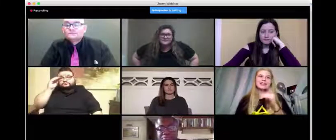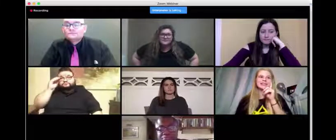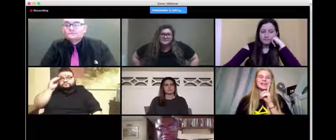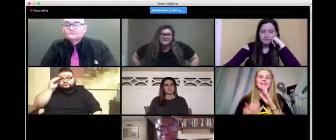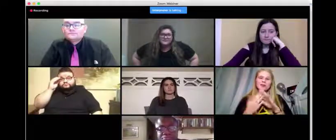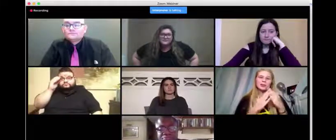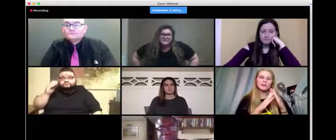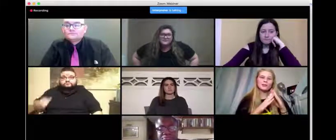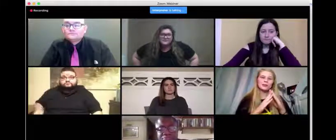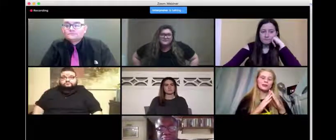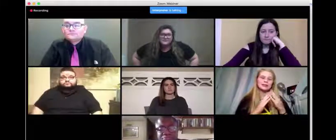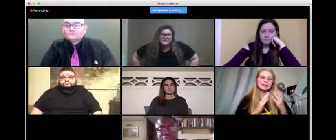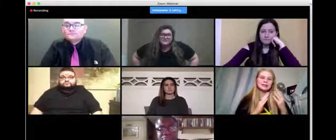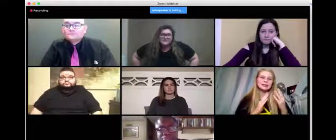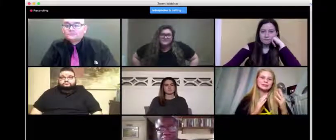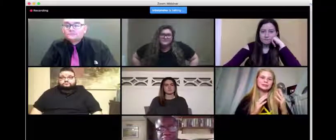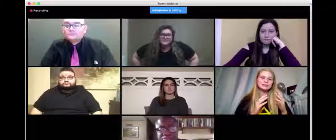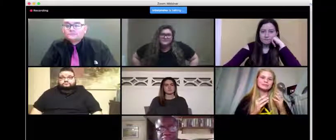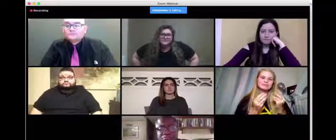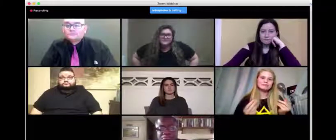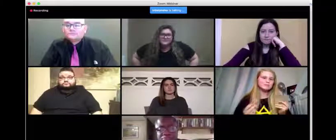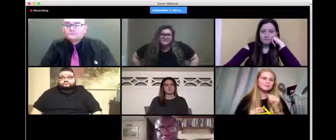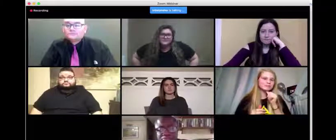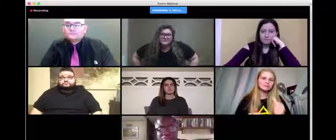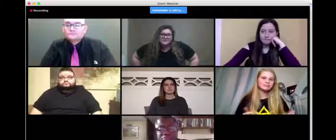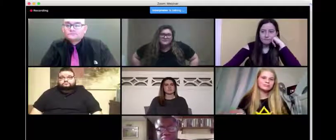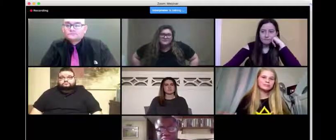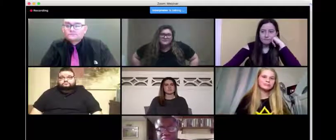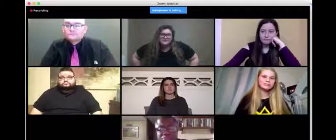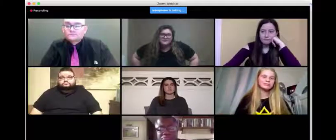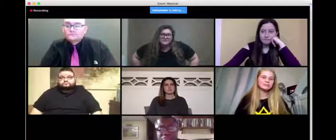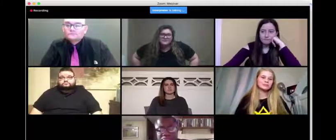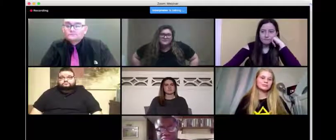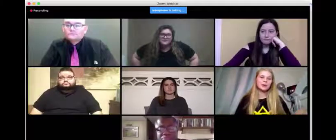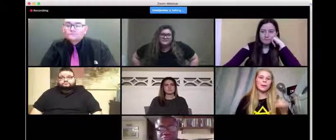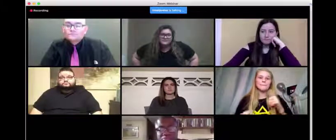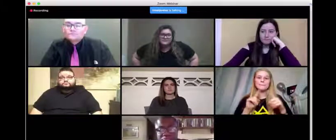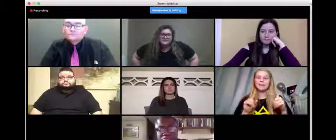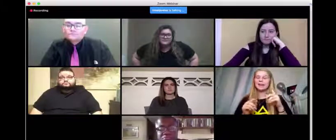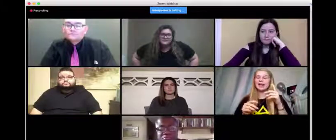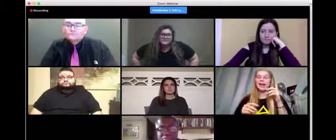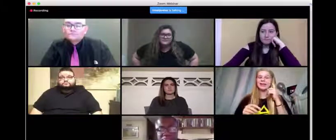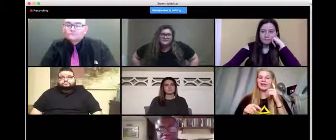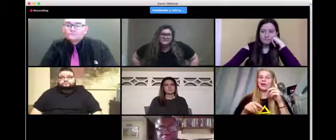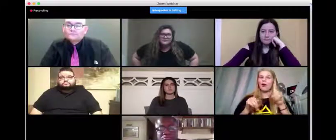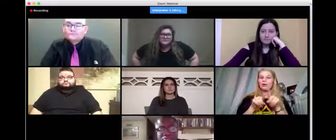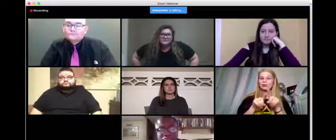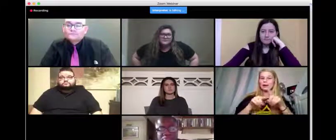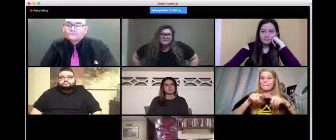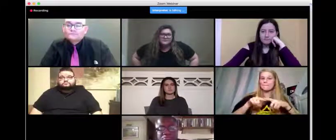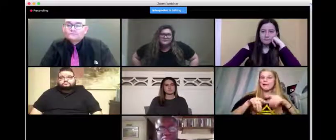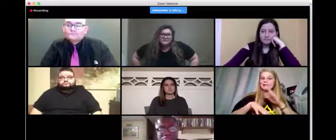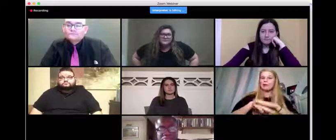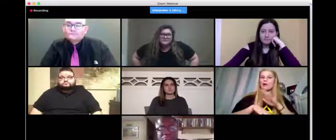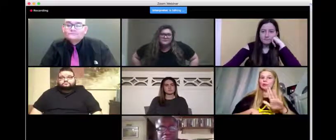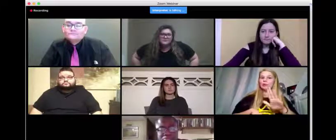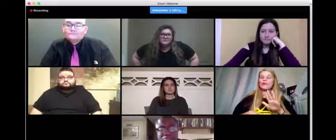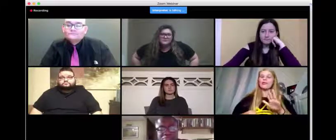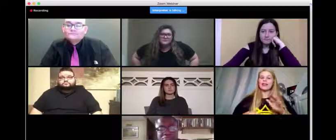it's not diminishing, but I think at the same time it depends on your own area where you live. Because all of